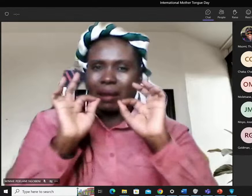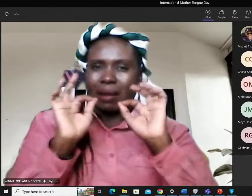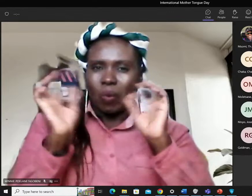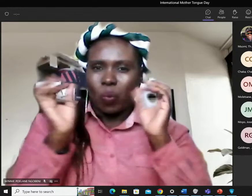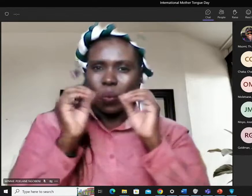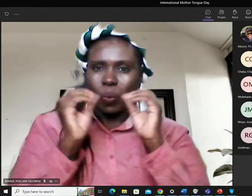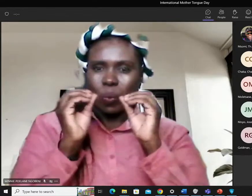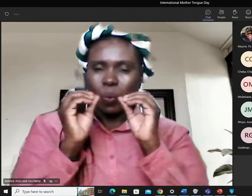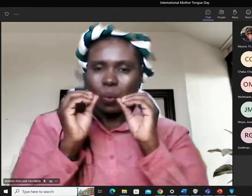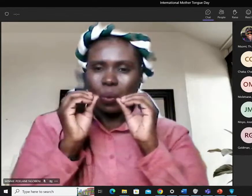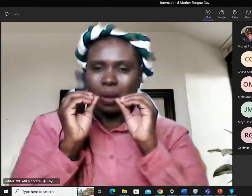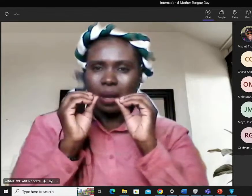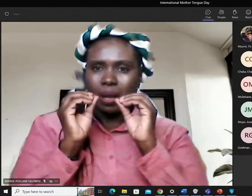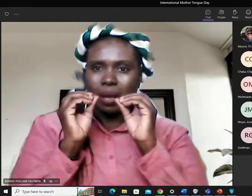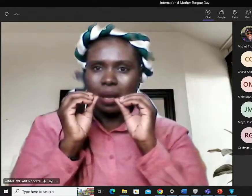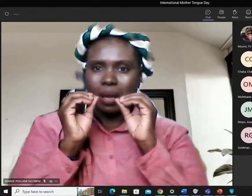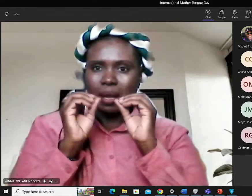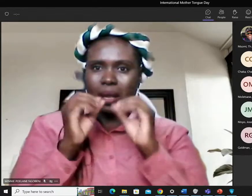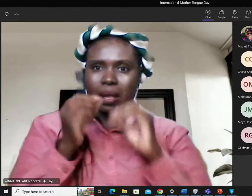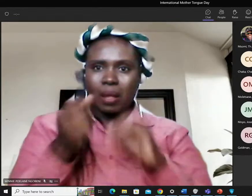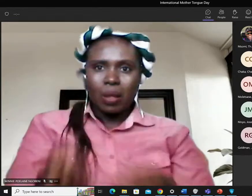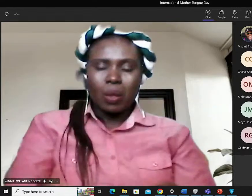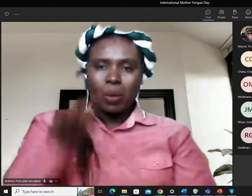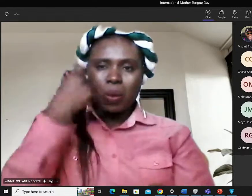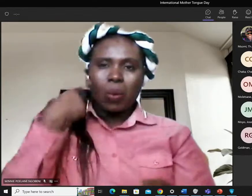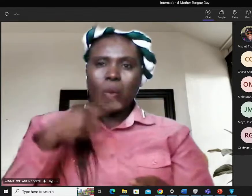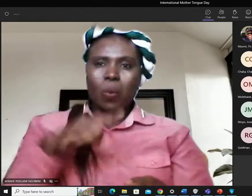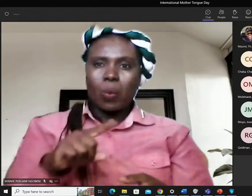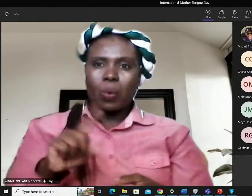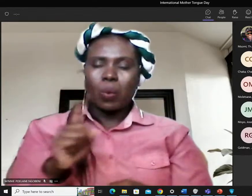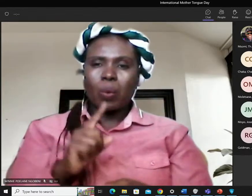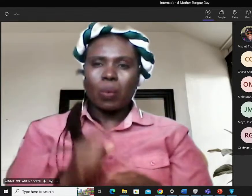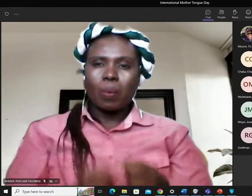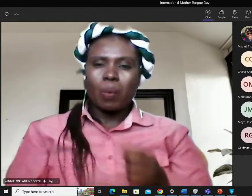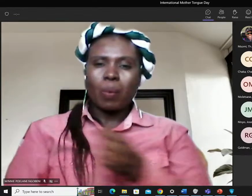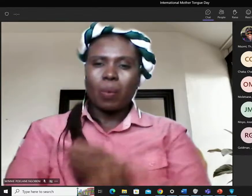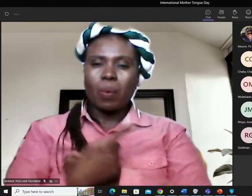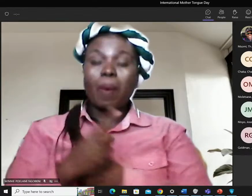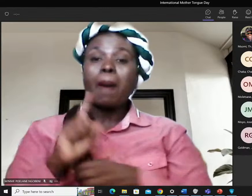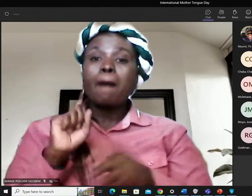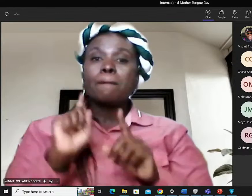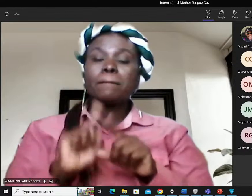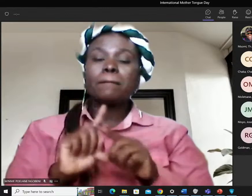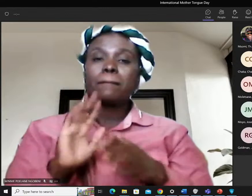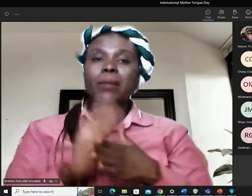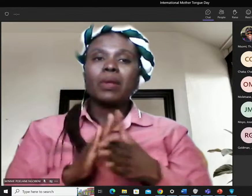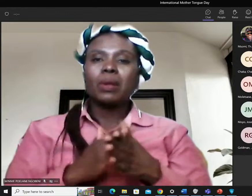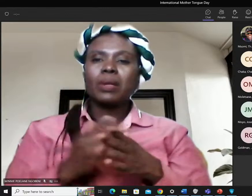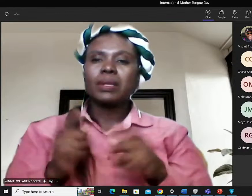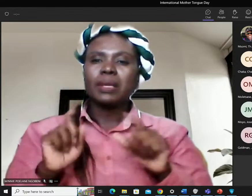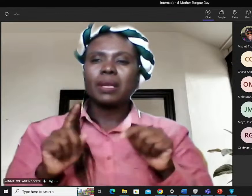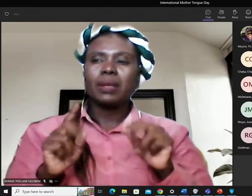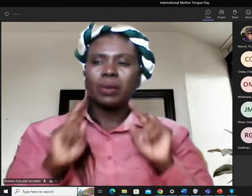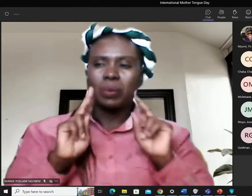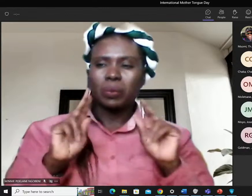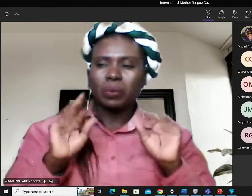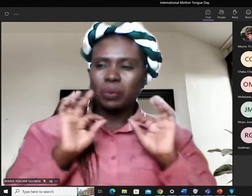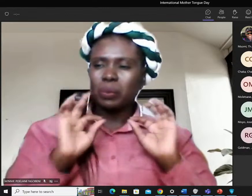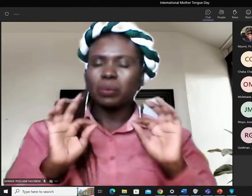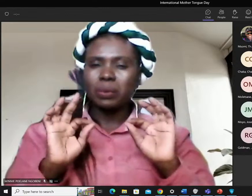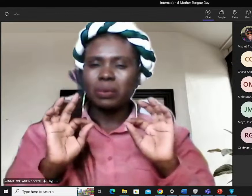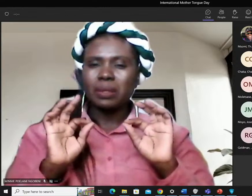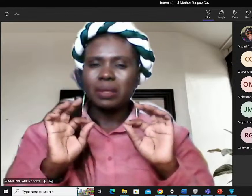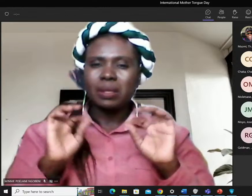not good. I don't care how beautiful everyone else is, but because I don't look good in that picture, it's not a good